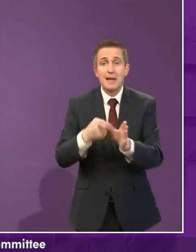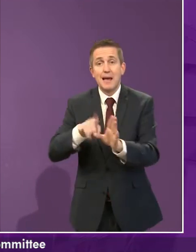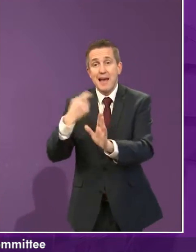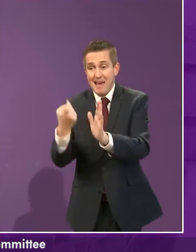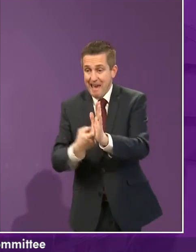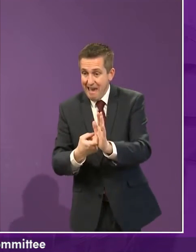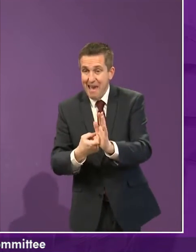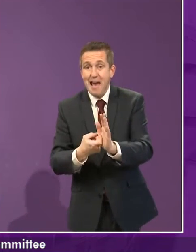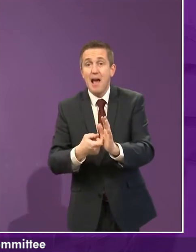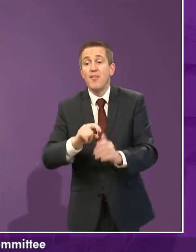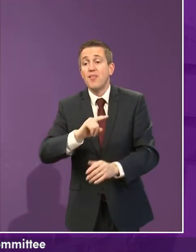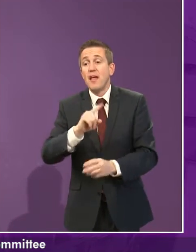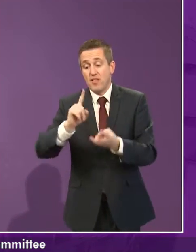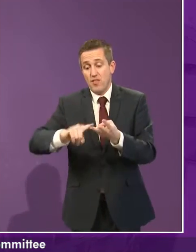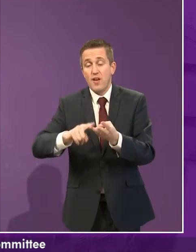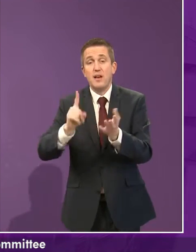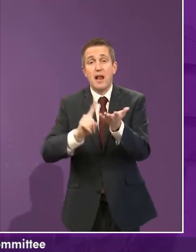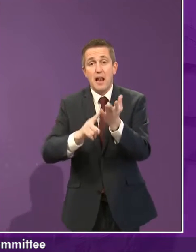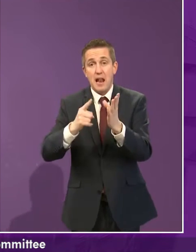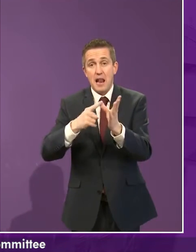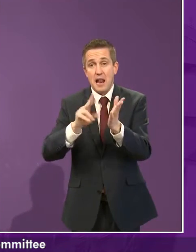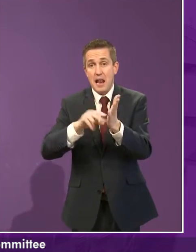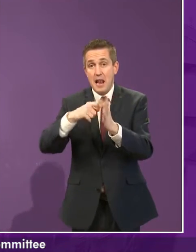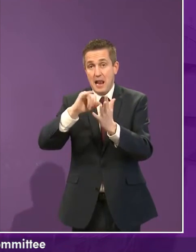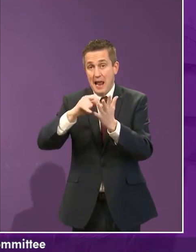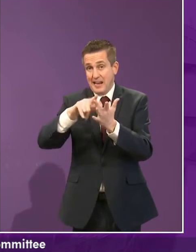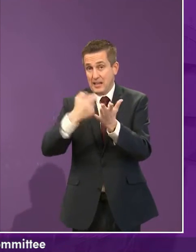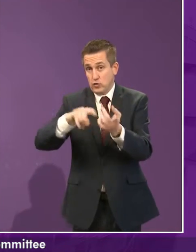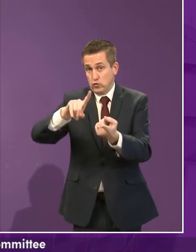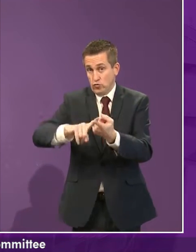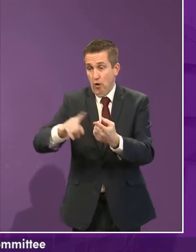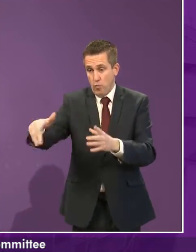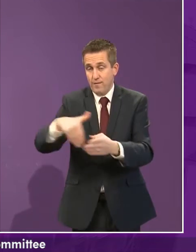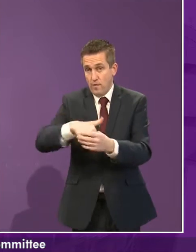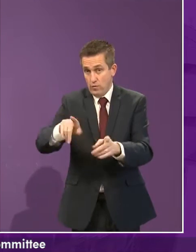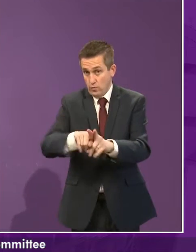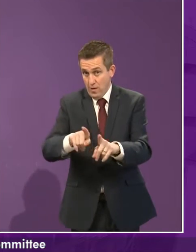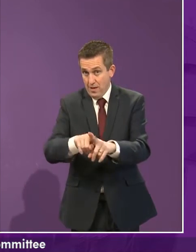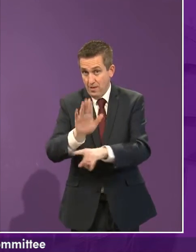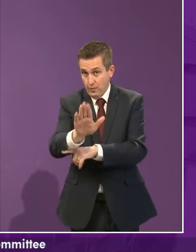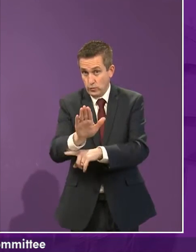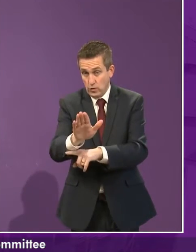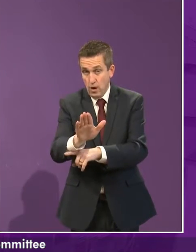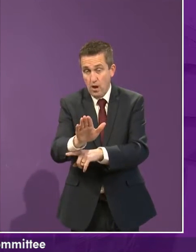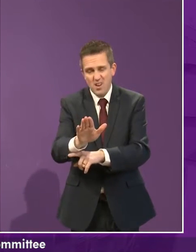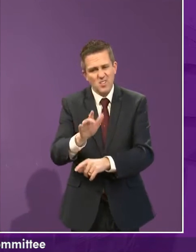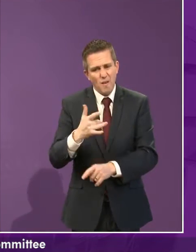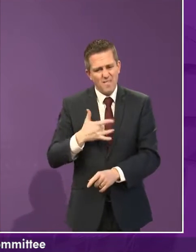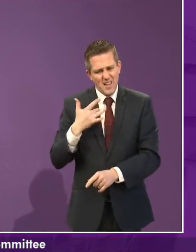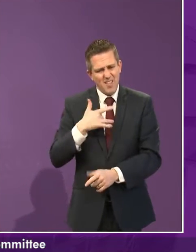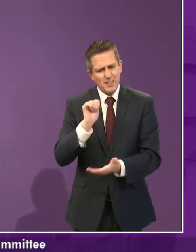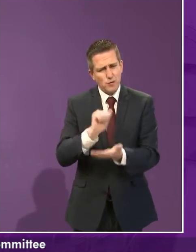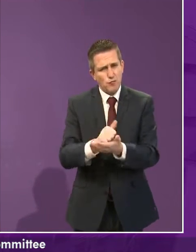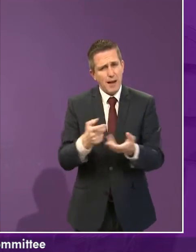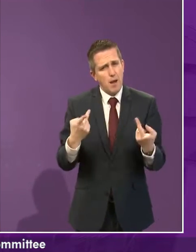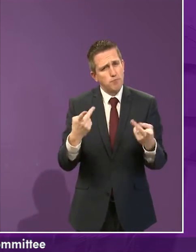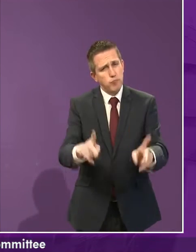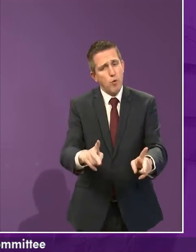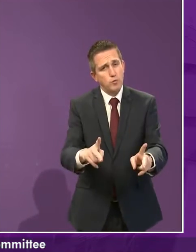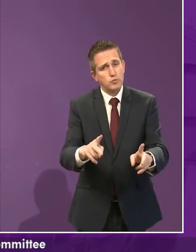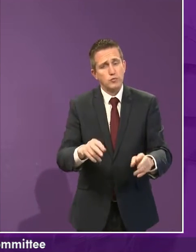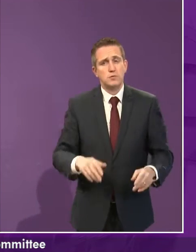then once Lanarkshire's up and running, we'll have things at Lanarkshire as well. But for me, that's a development in the right direction. But my